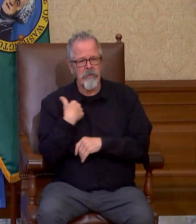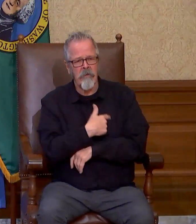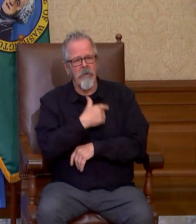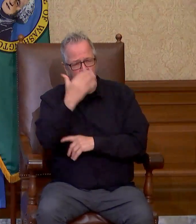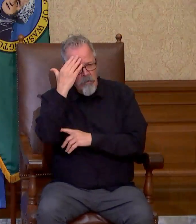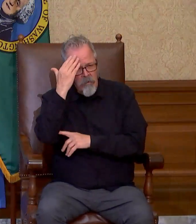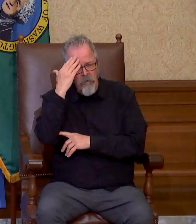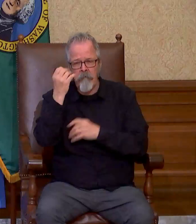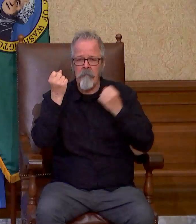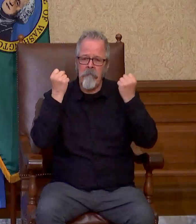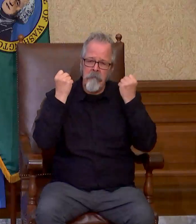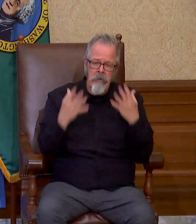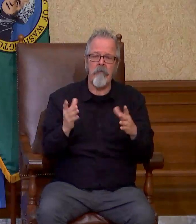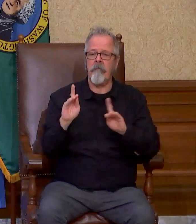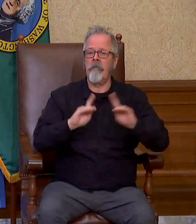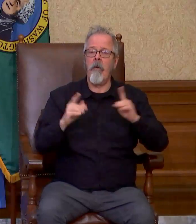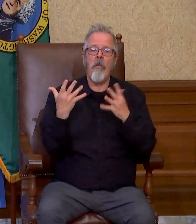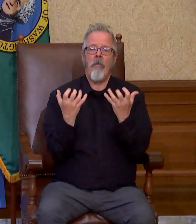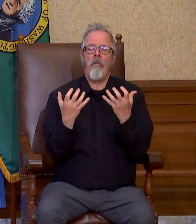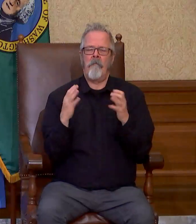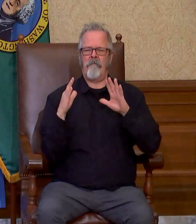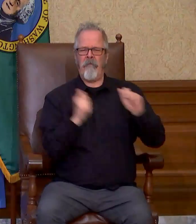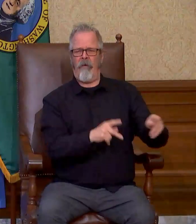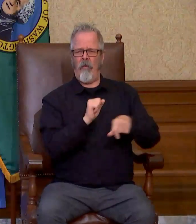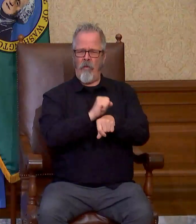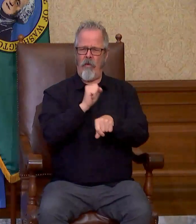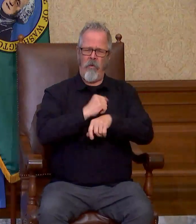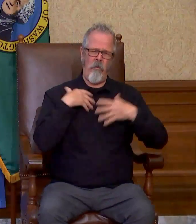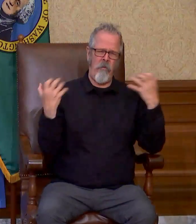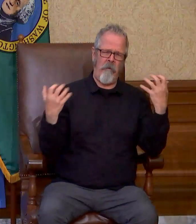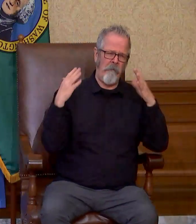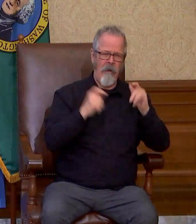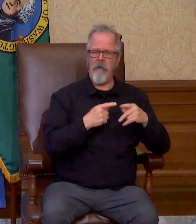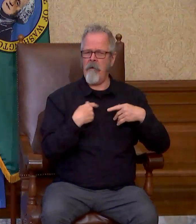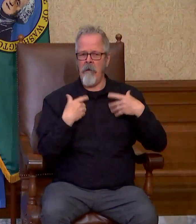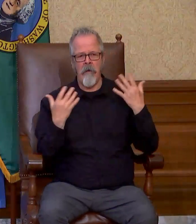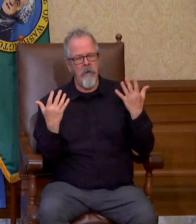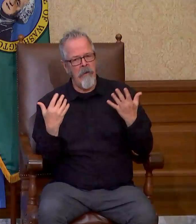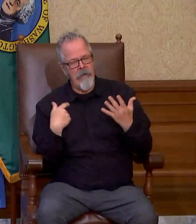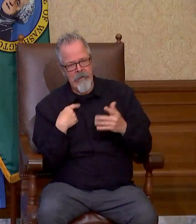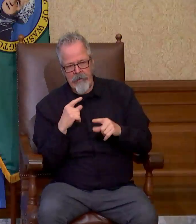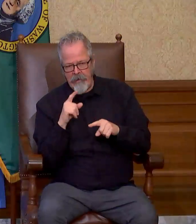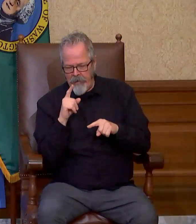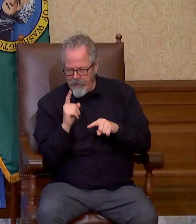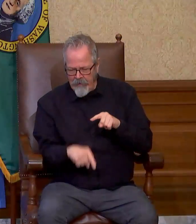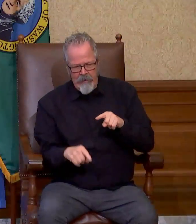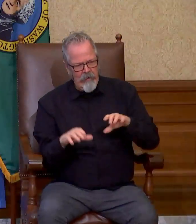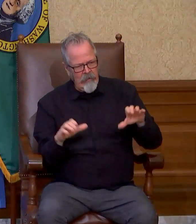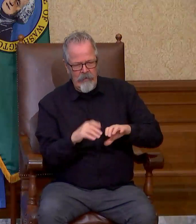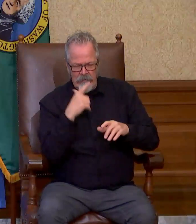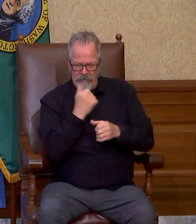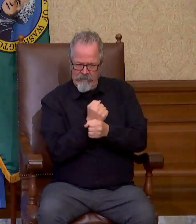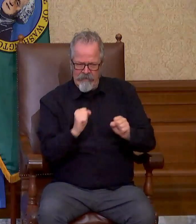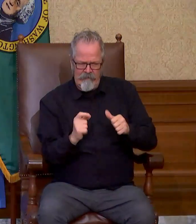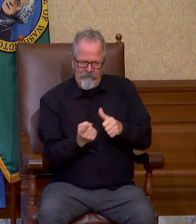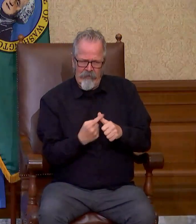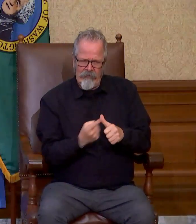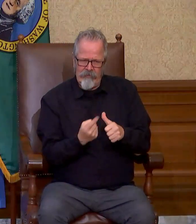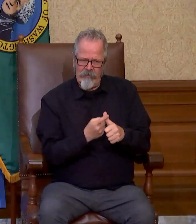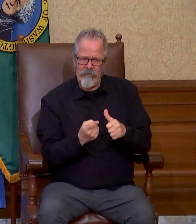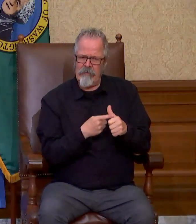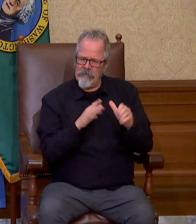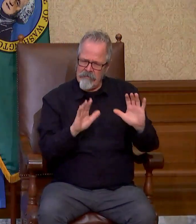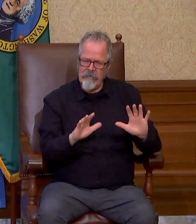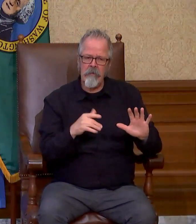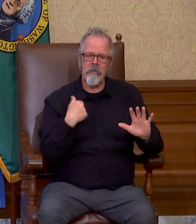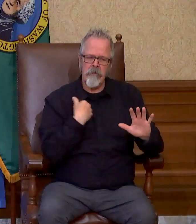we can give a picture of what the spread of the virus looks like and what we can do to mitigate it.